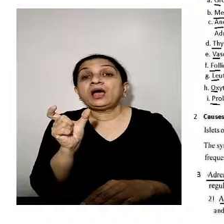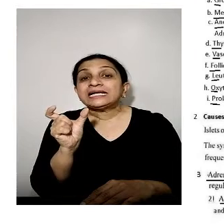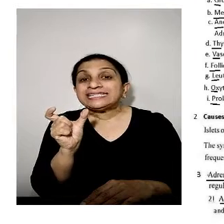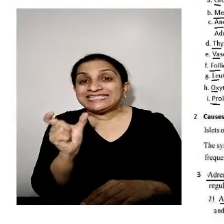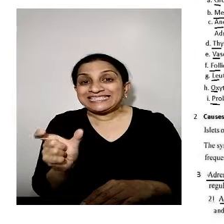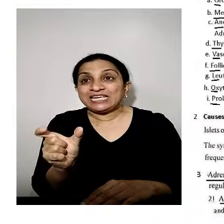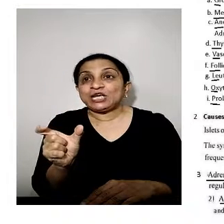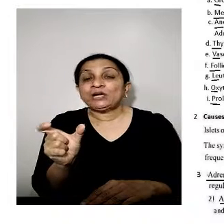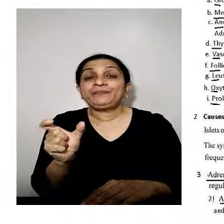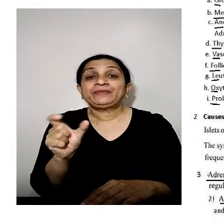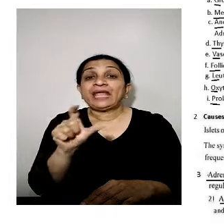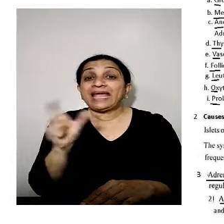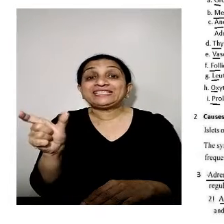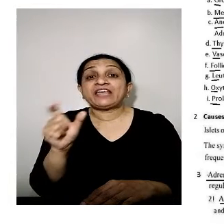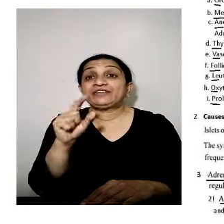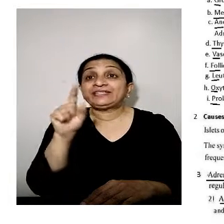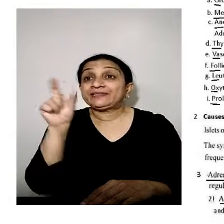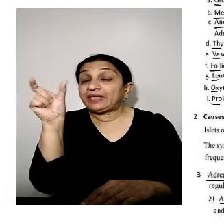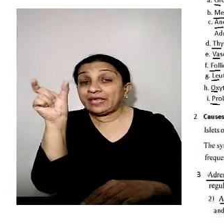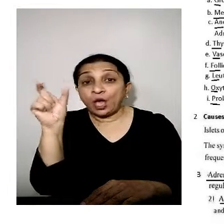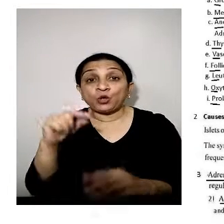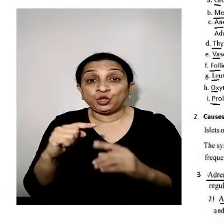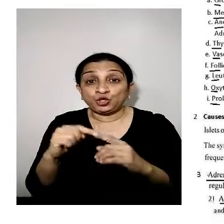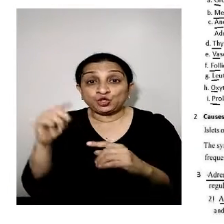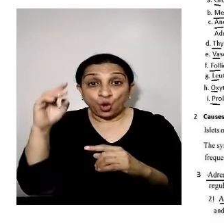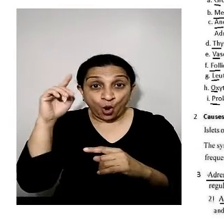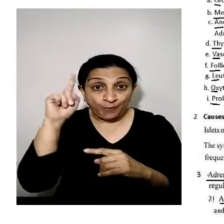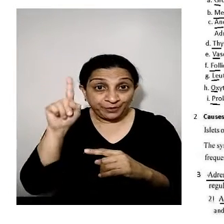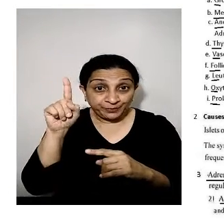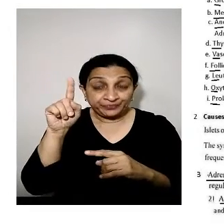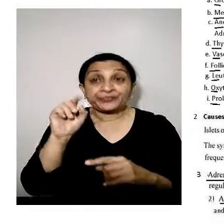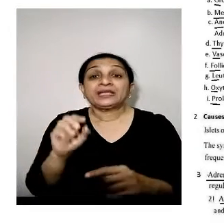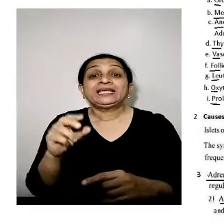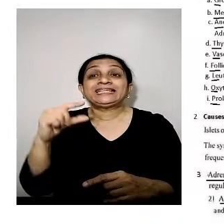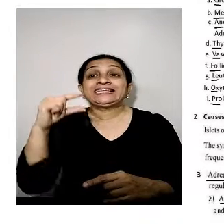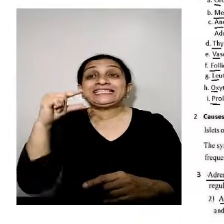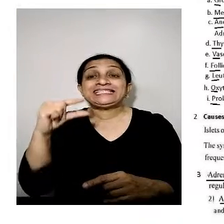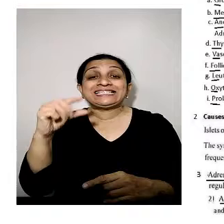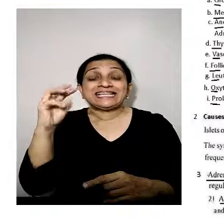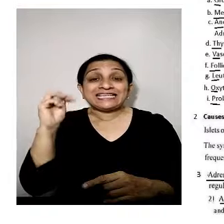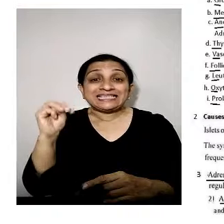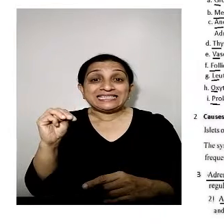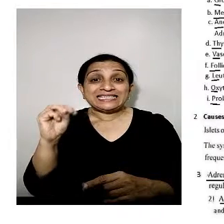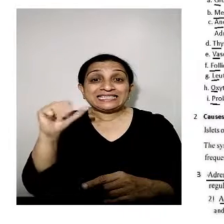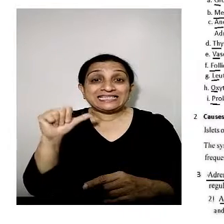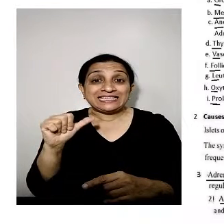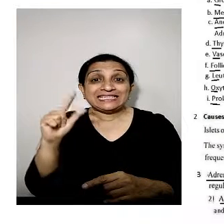the term as I have written there on the top, that is